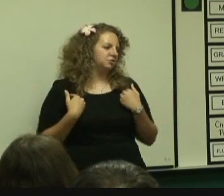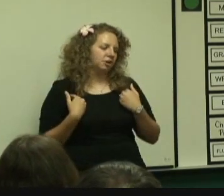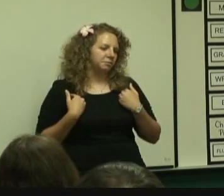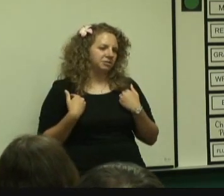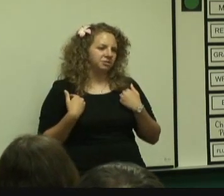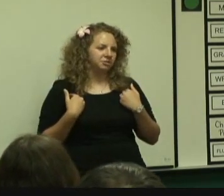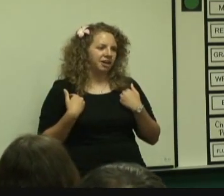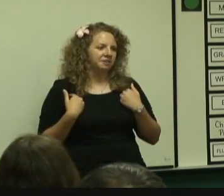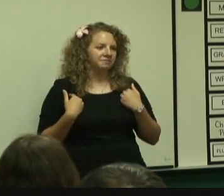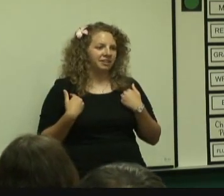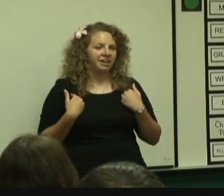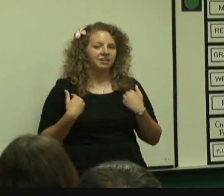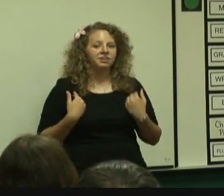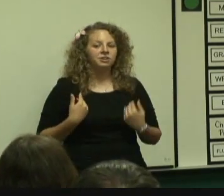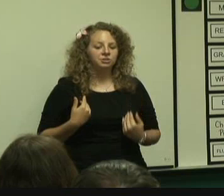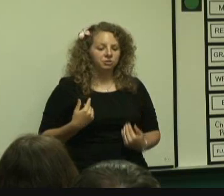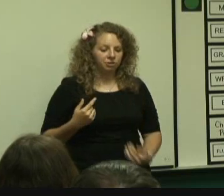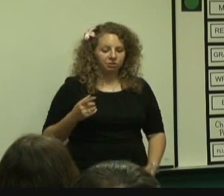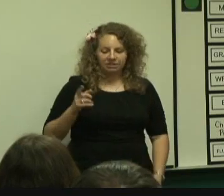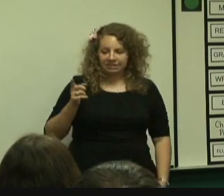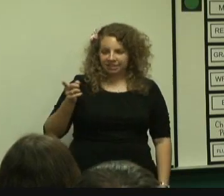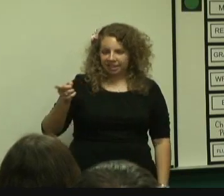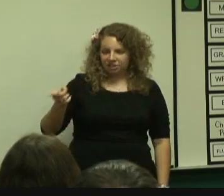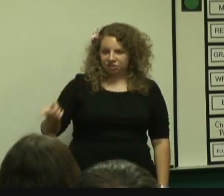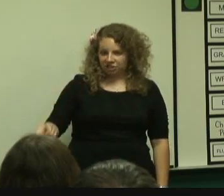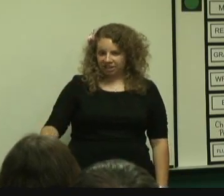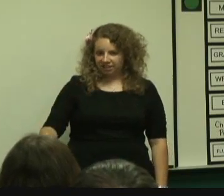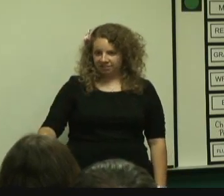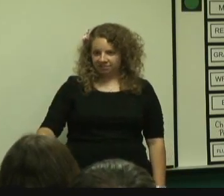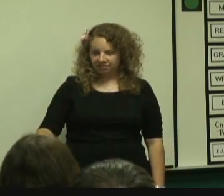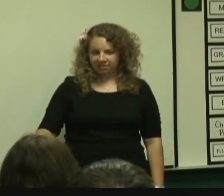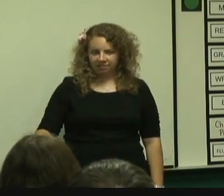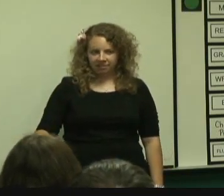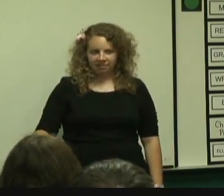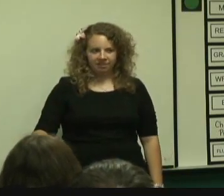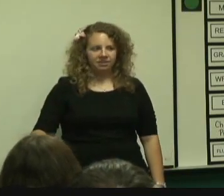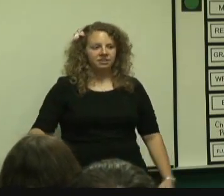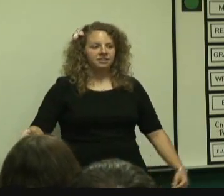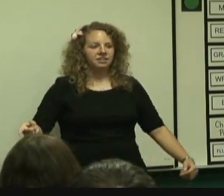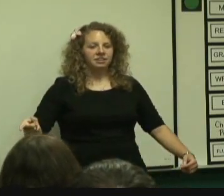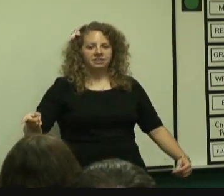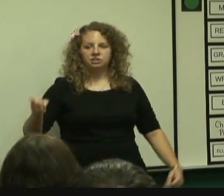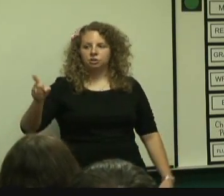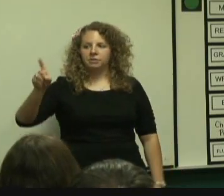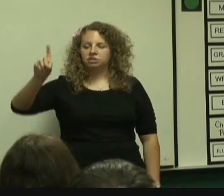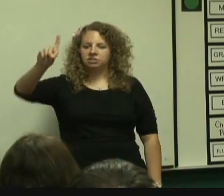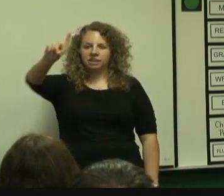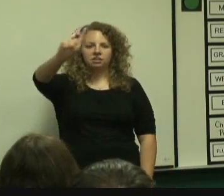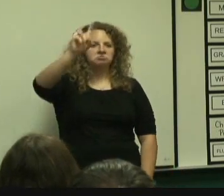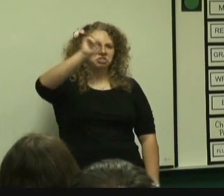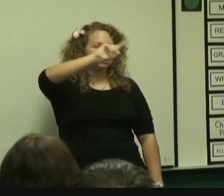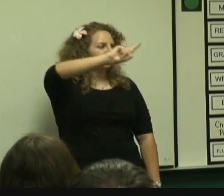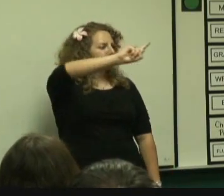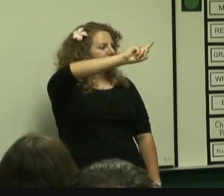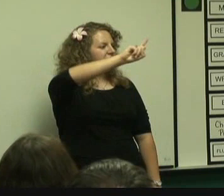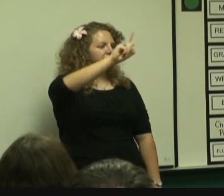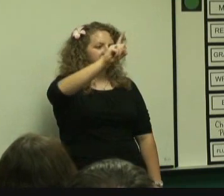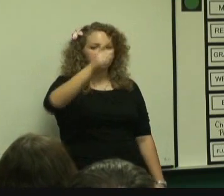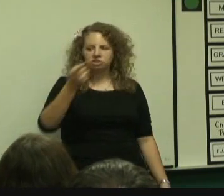drop because you're too tired, okay? So you're going to say she. She. And so make sure it's like, just like your pointer finger, like just